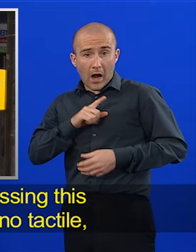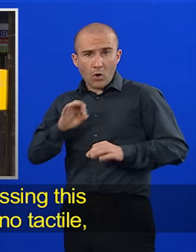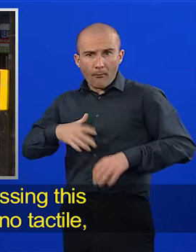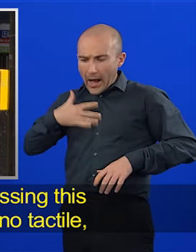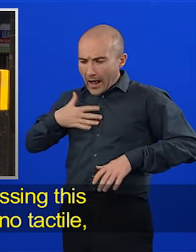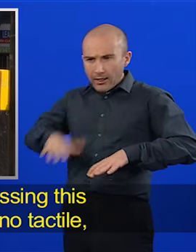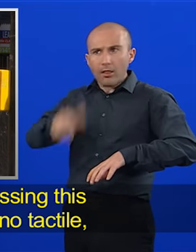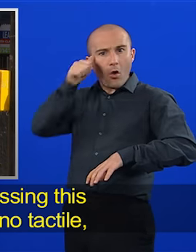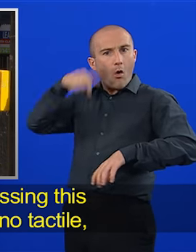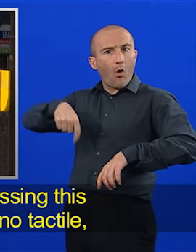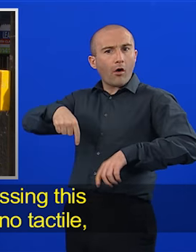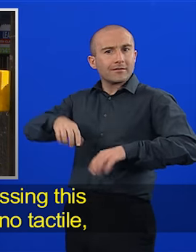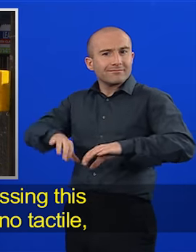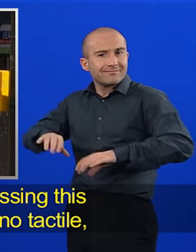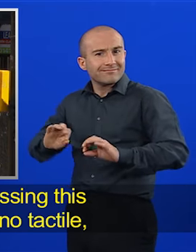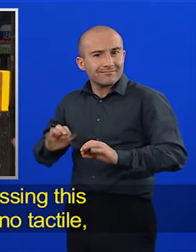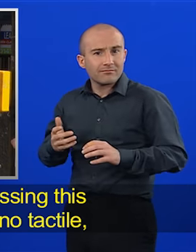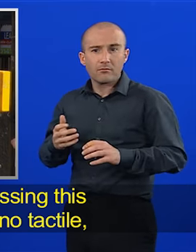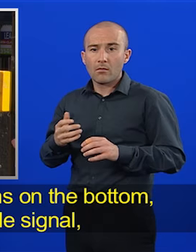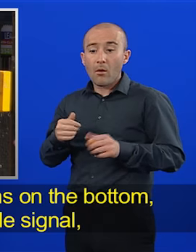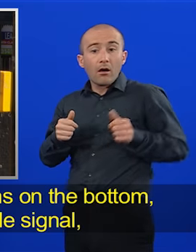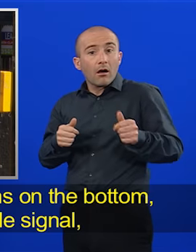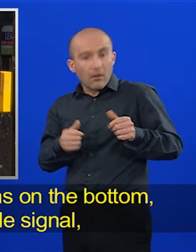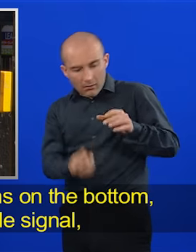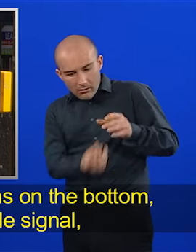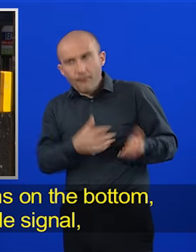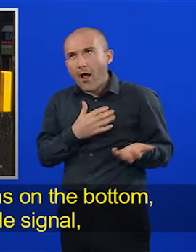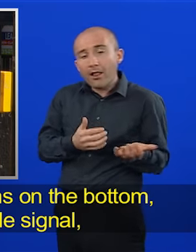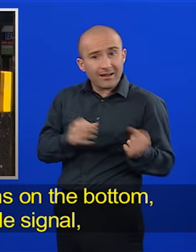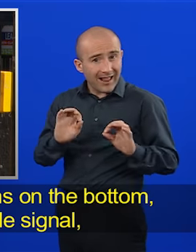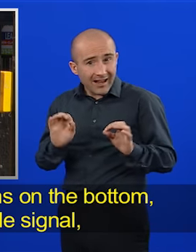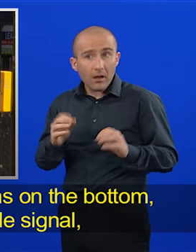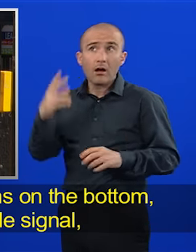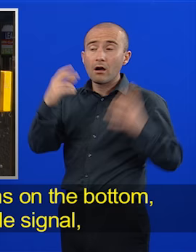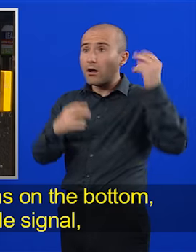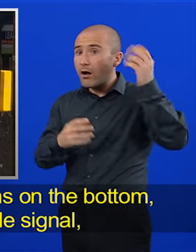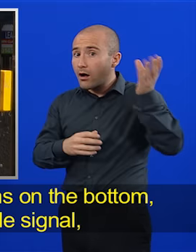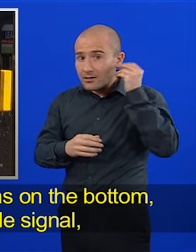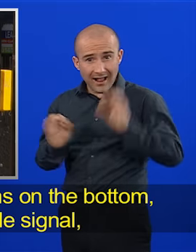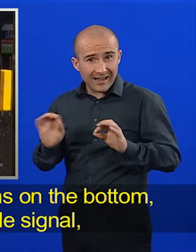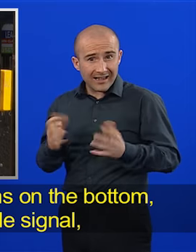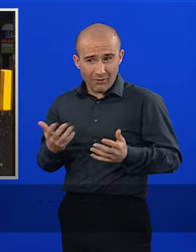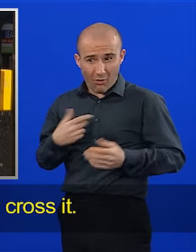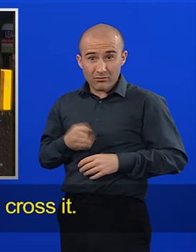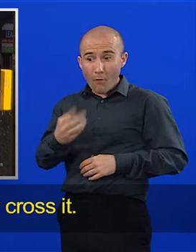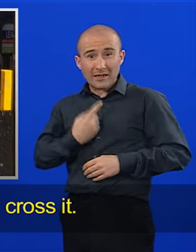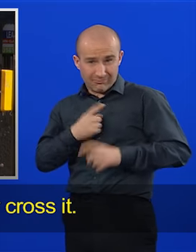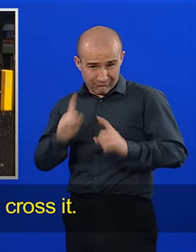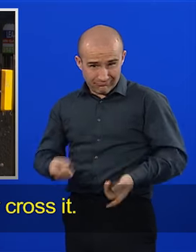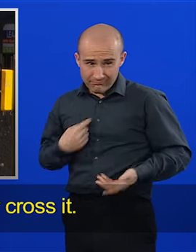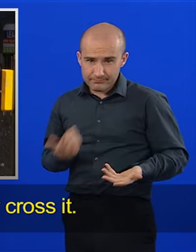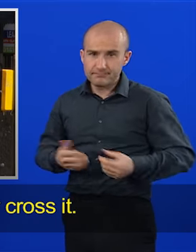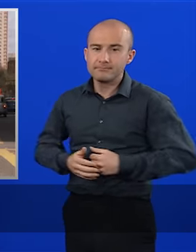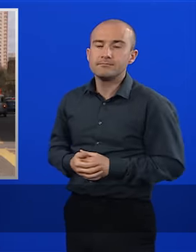crossing this because there's no tactile, there's no knurled buttons on the bottom, there's no audible signal, so I can